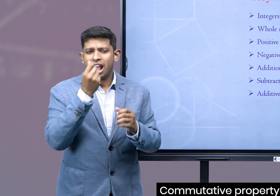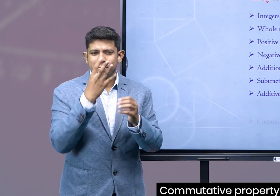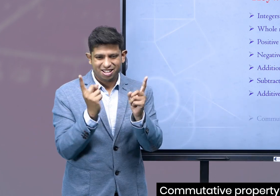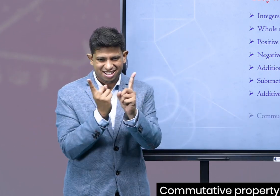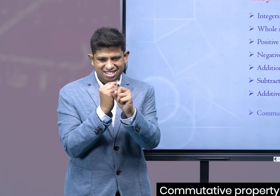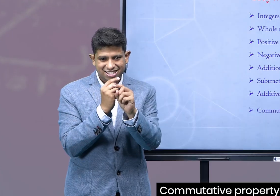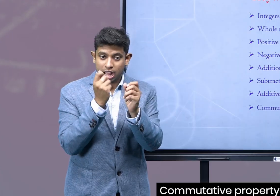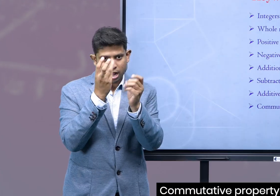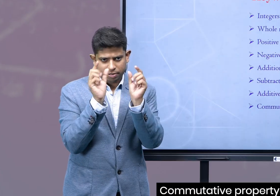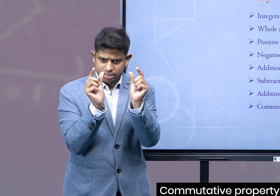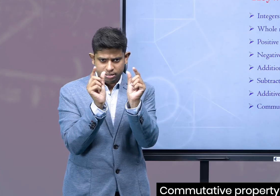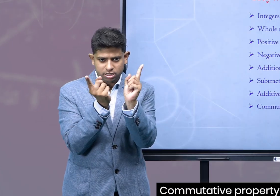commutative property,